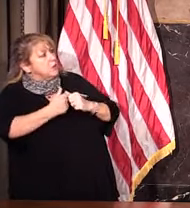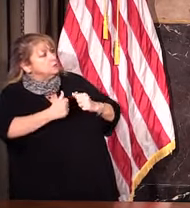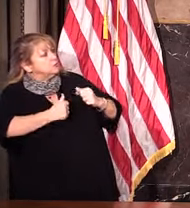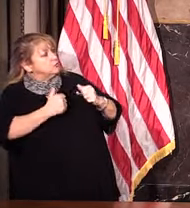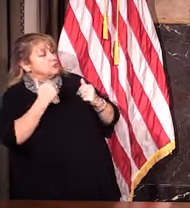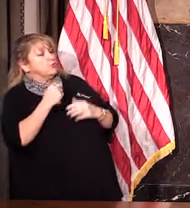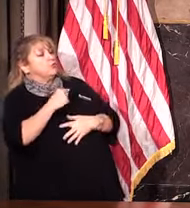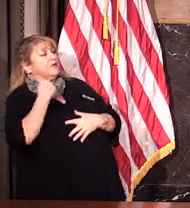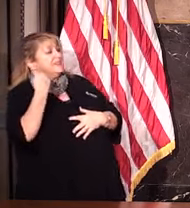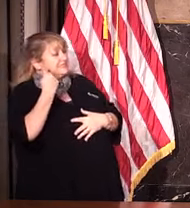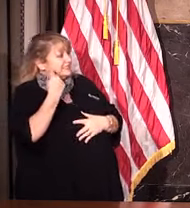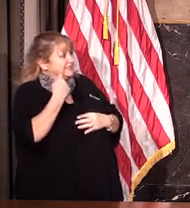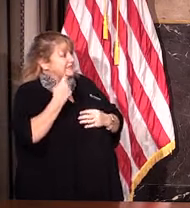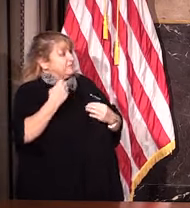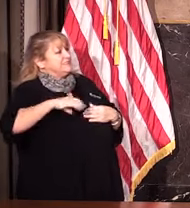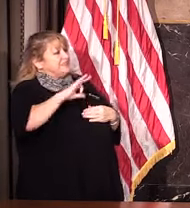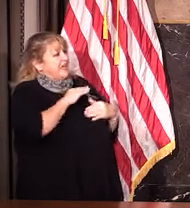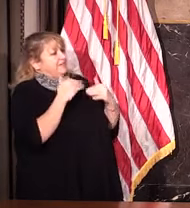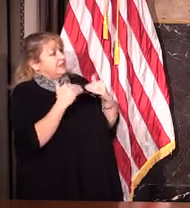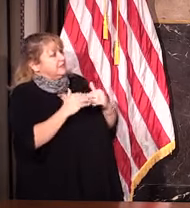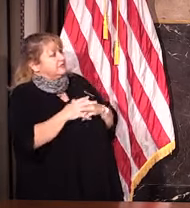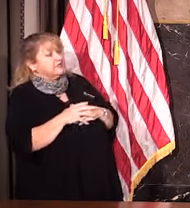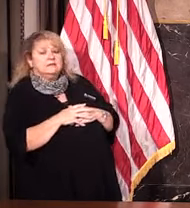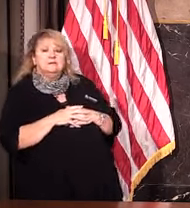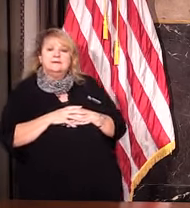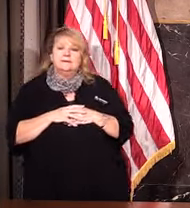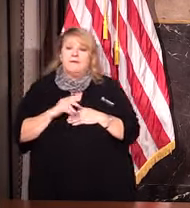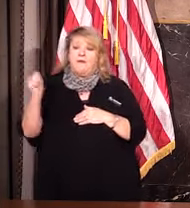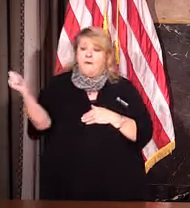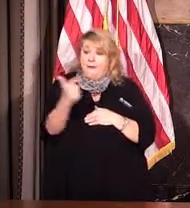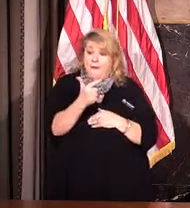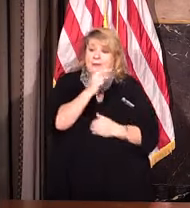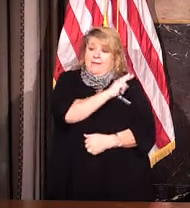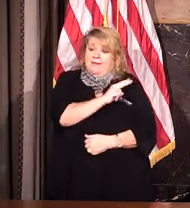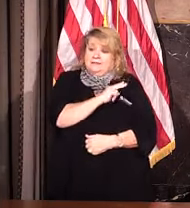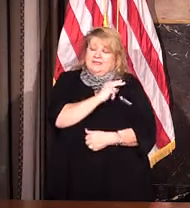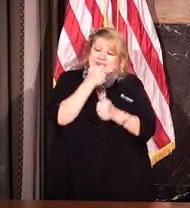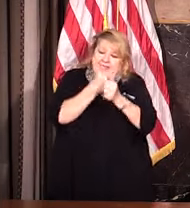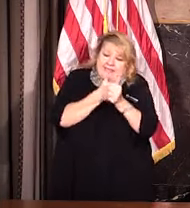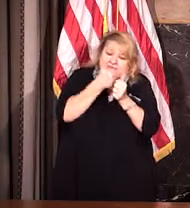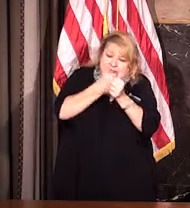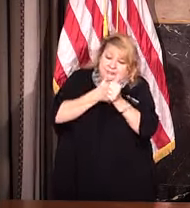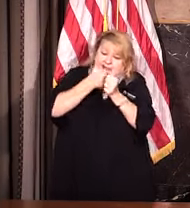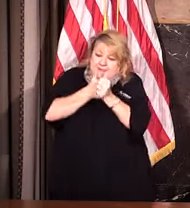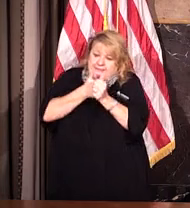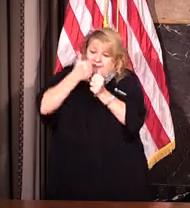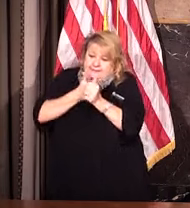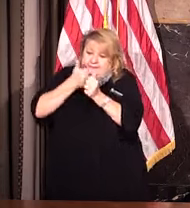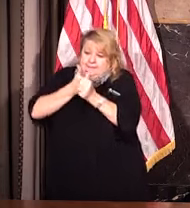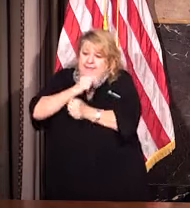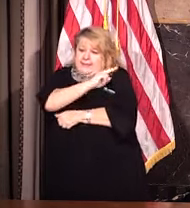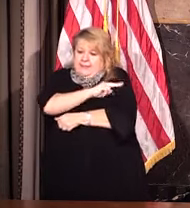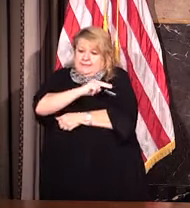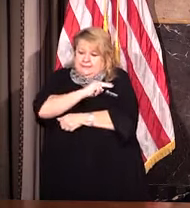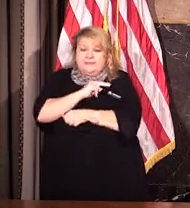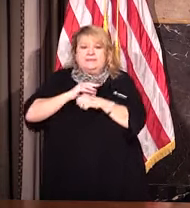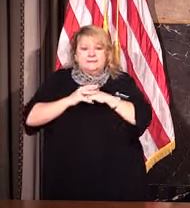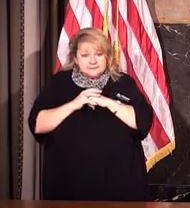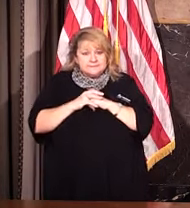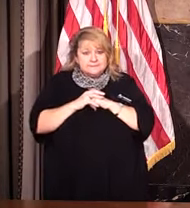Every single one. I think we spent a legitimate time in the first two surge isolating